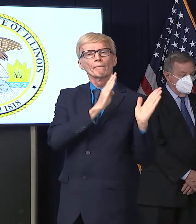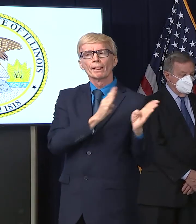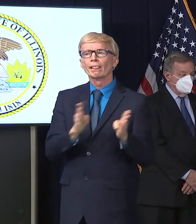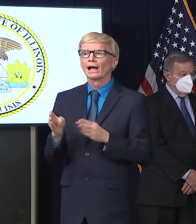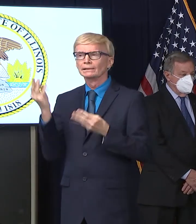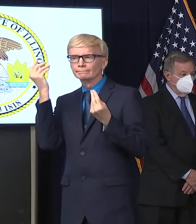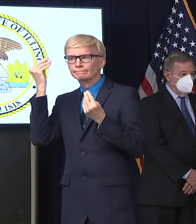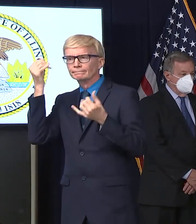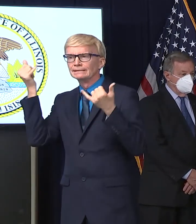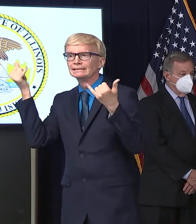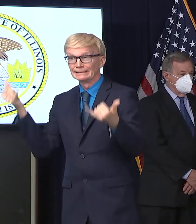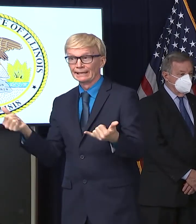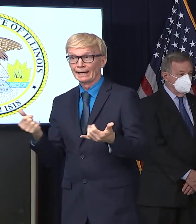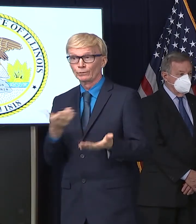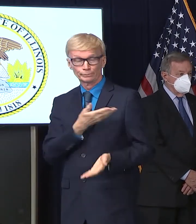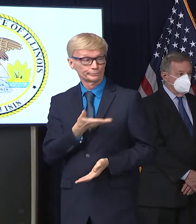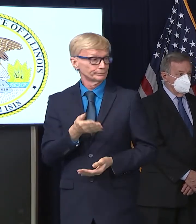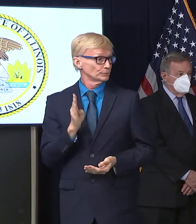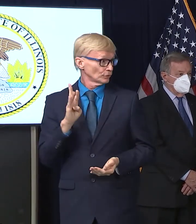far. Brian?